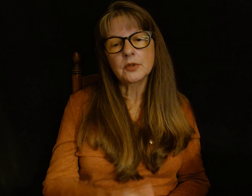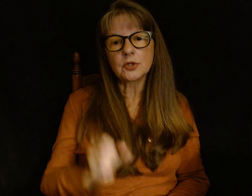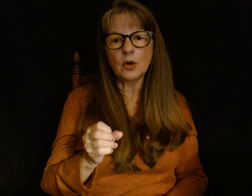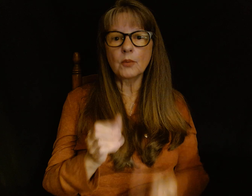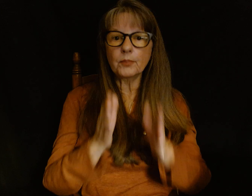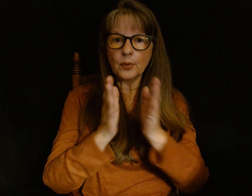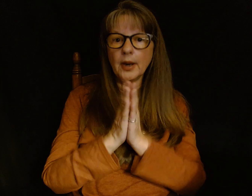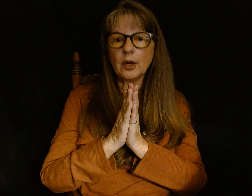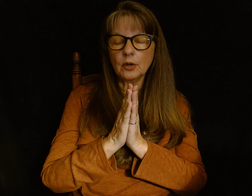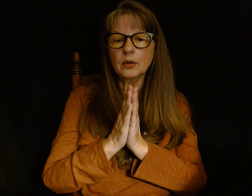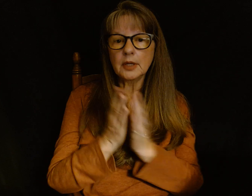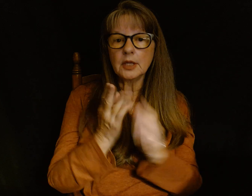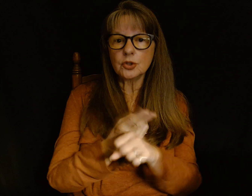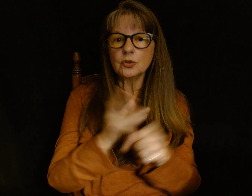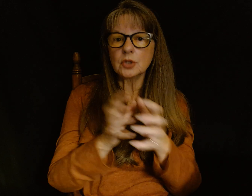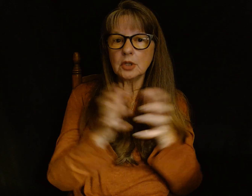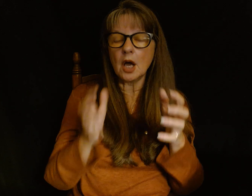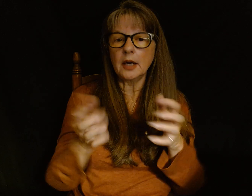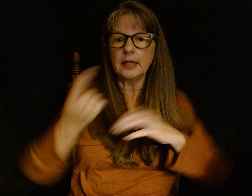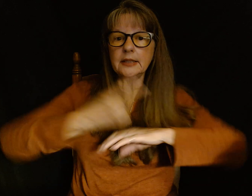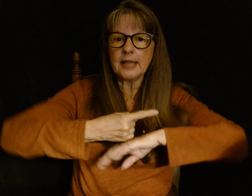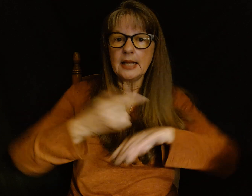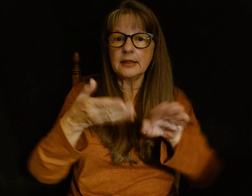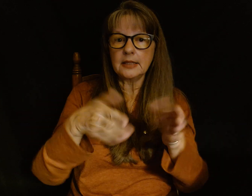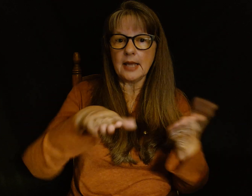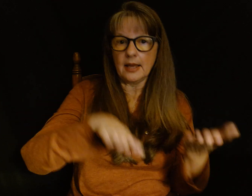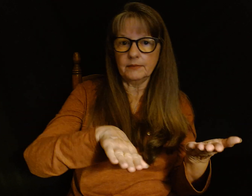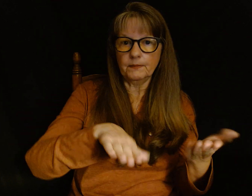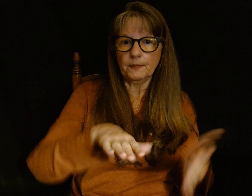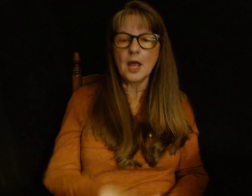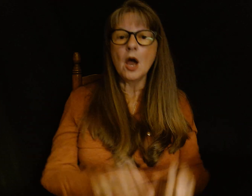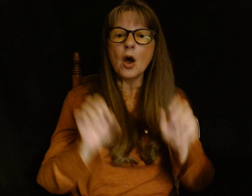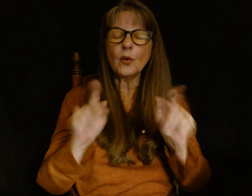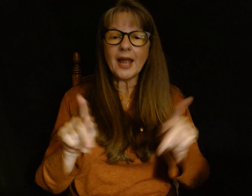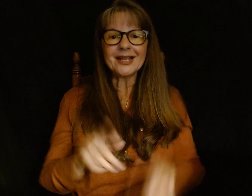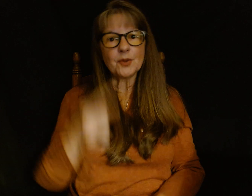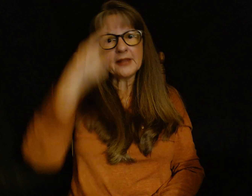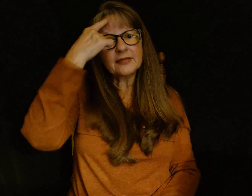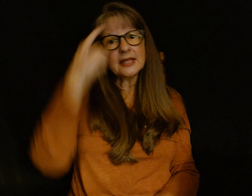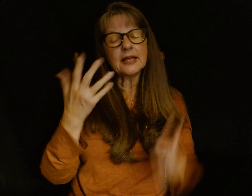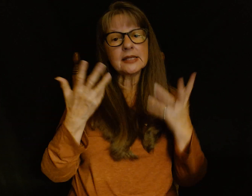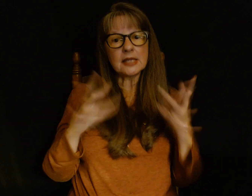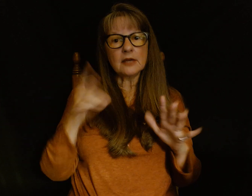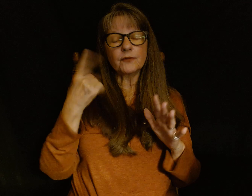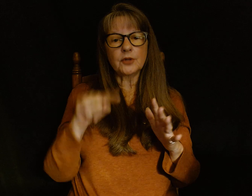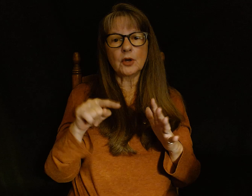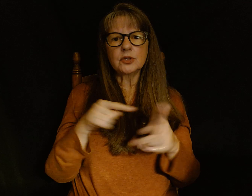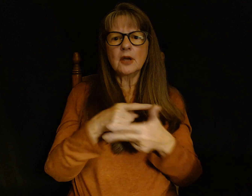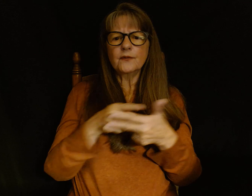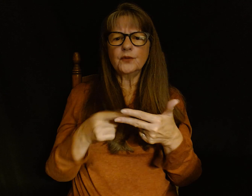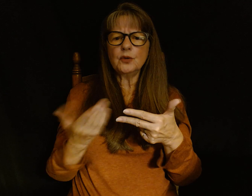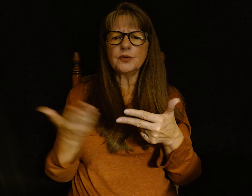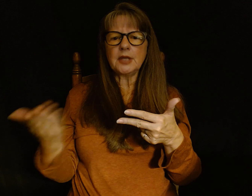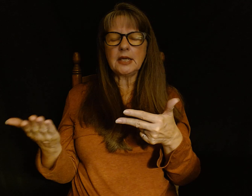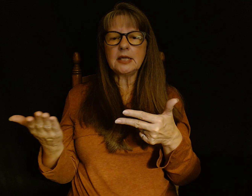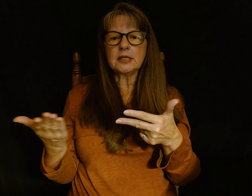So prayer is used a lot in Day of the Dead. Okay, so I think that's it for those few things that